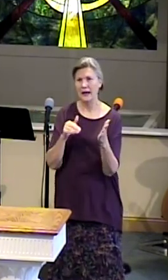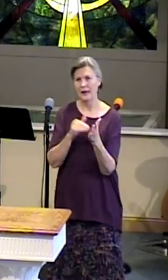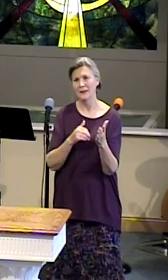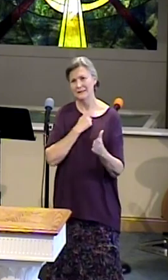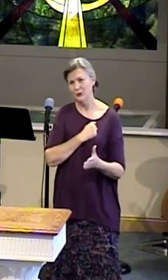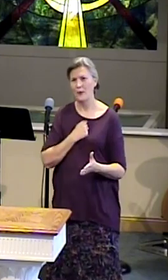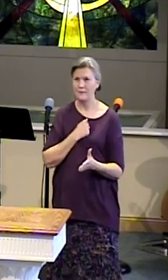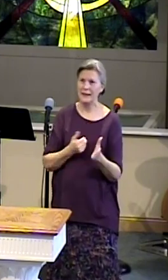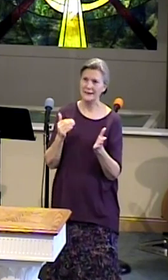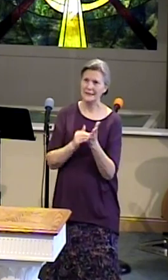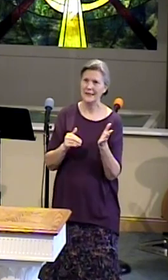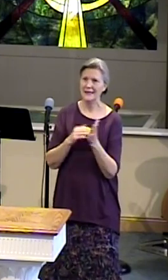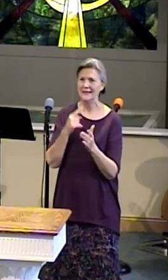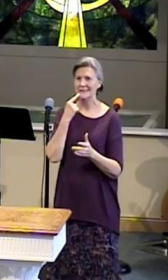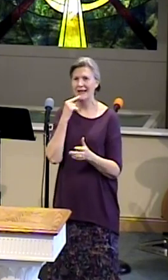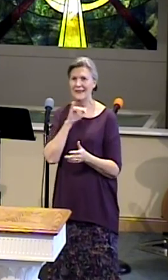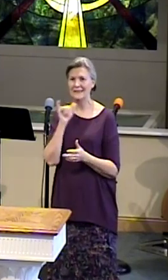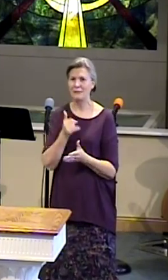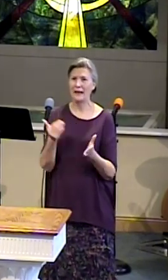I'm being